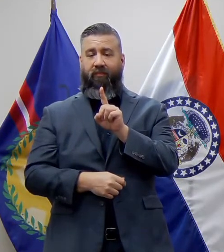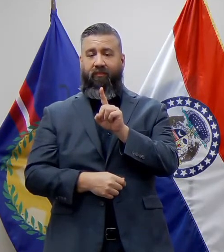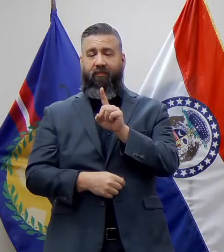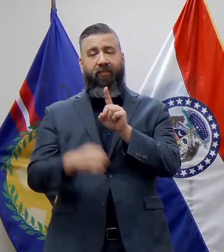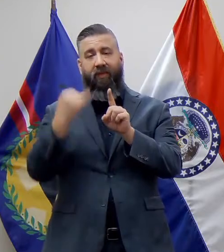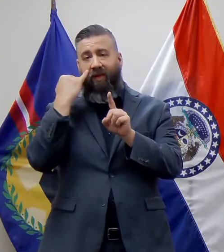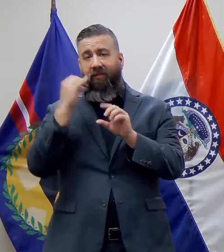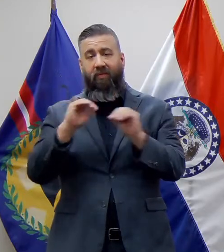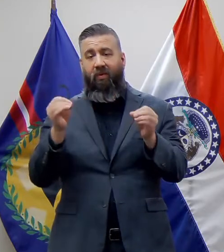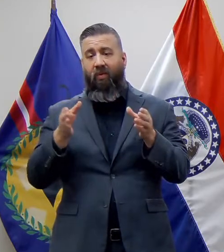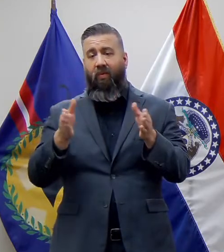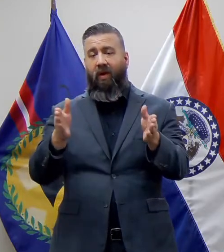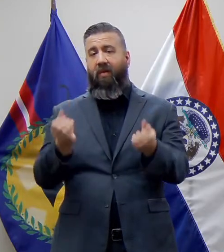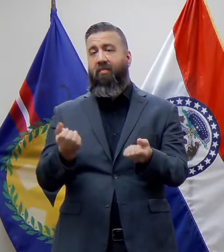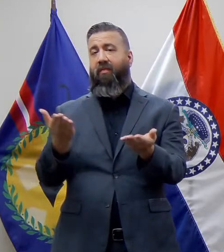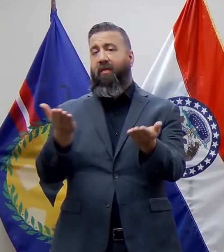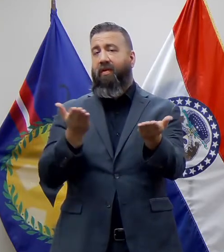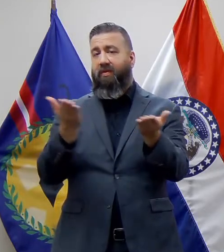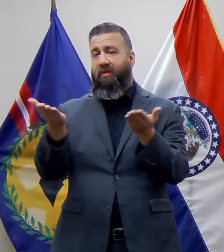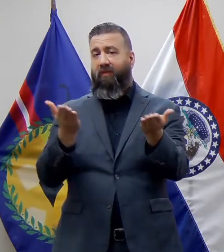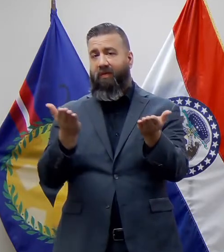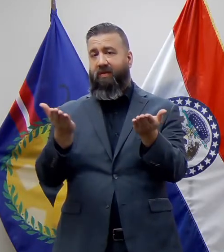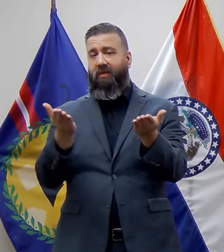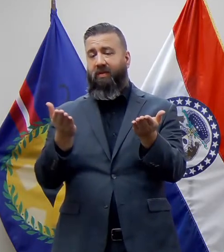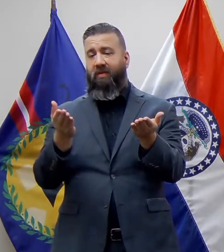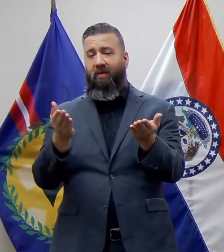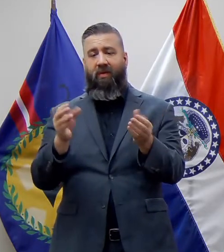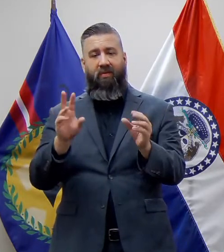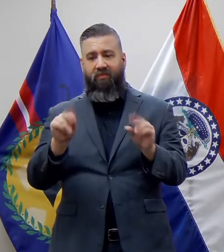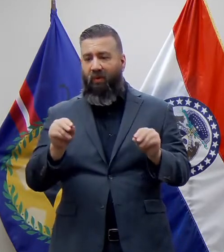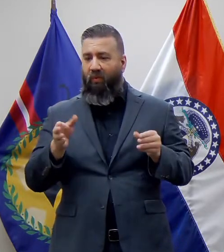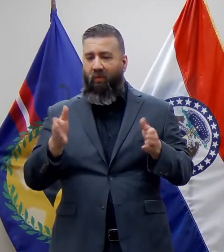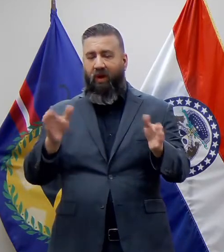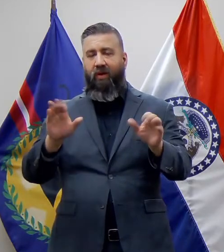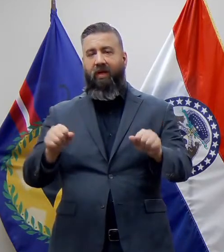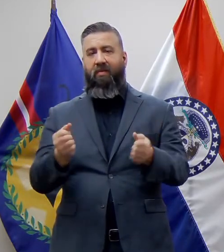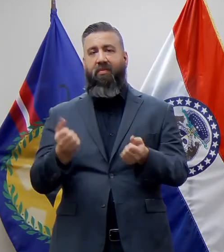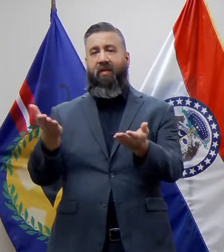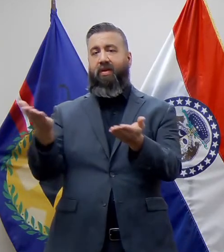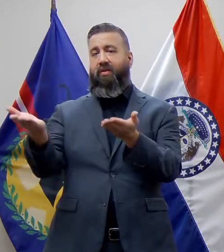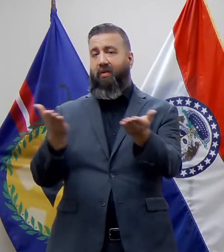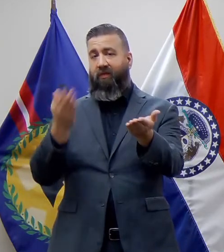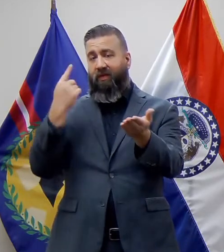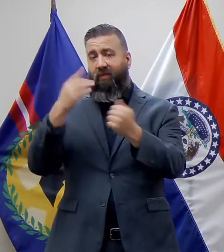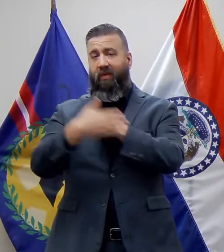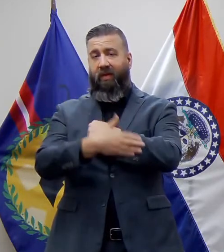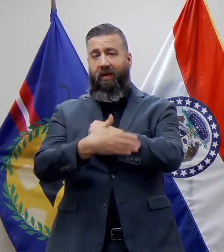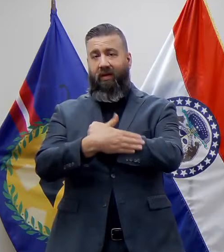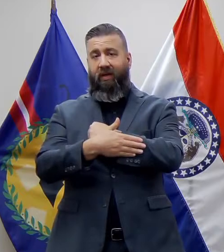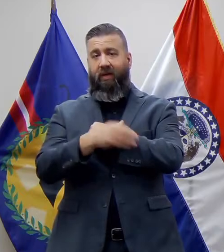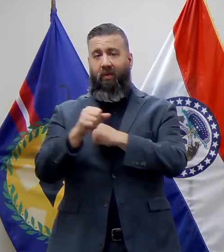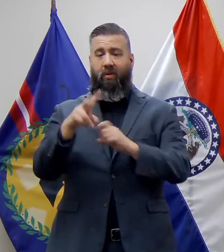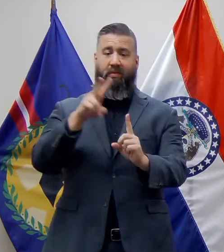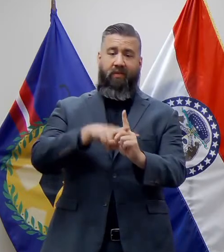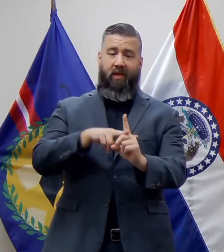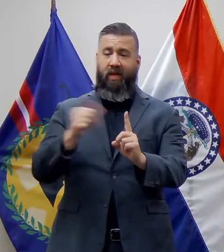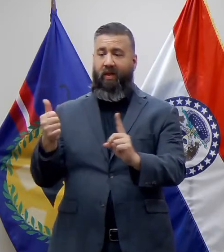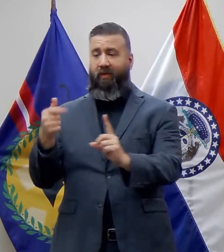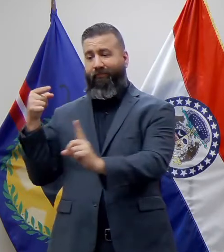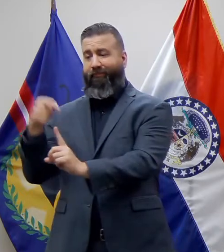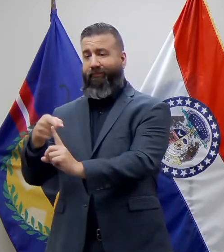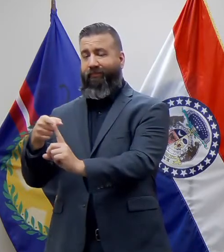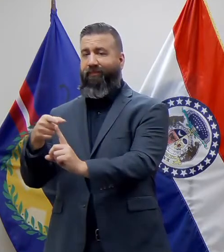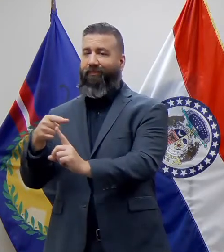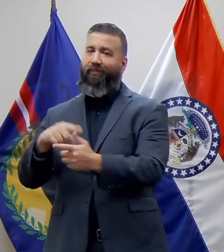no way you can provide the service that you provide, or there's no way you can provide a service for the county or be assigned to another task, then you're